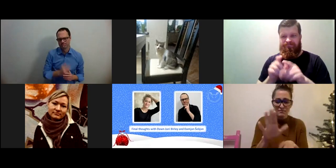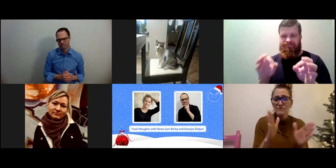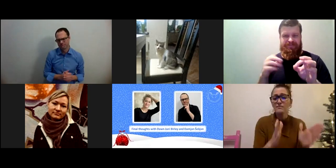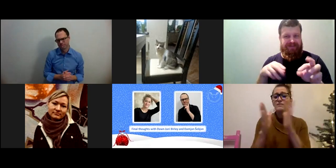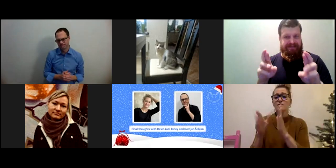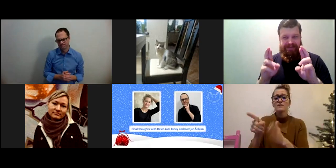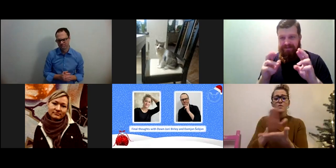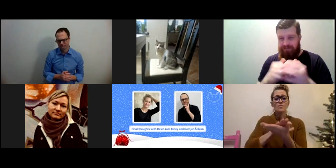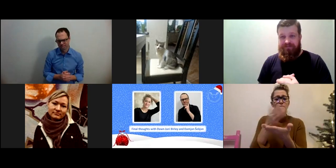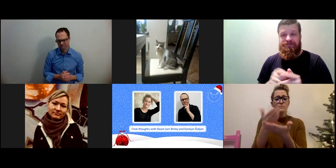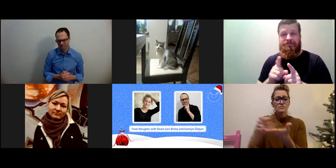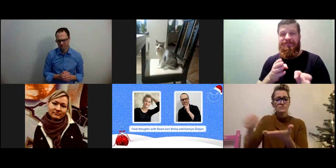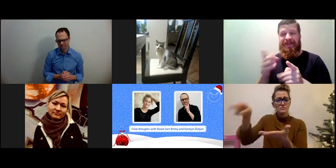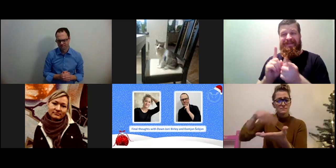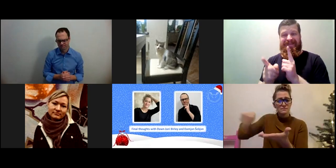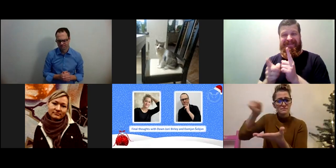to develop that.